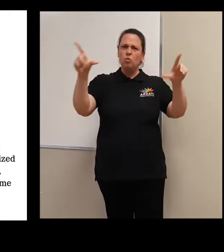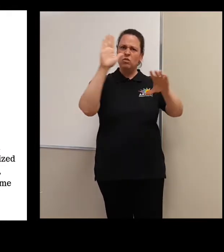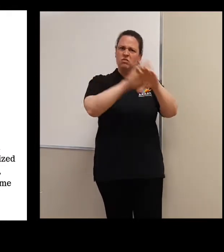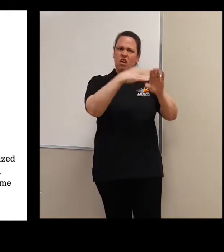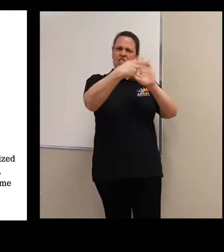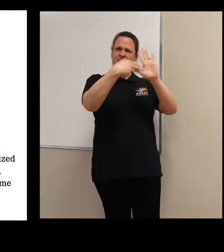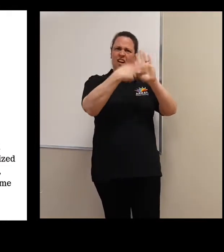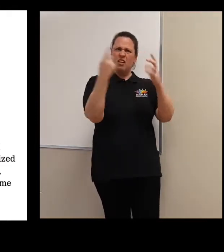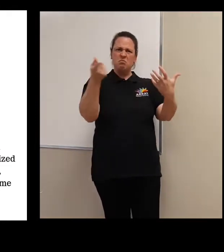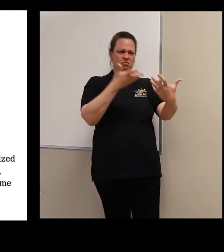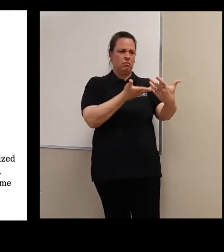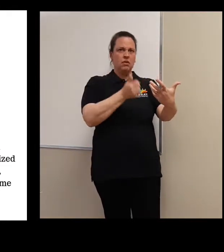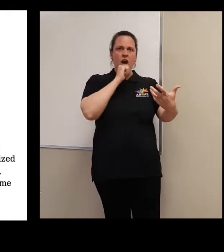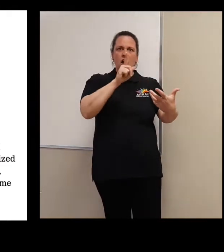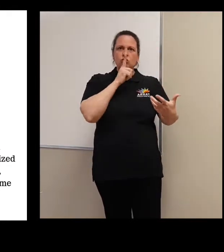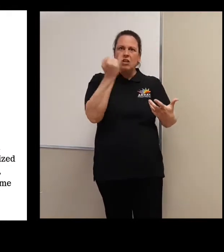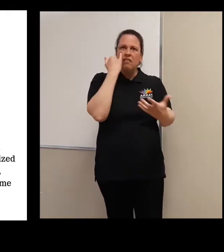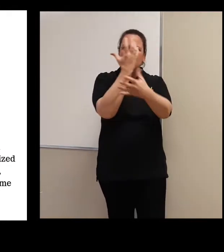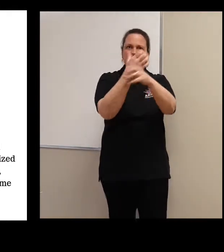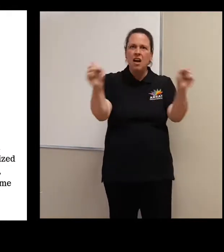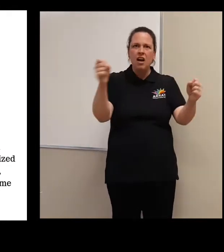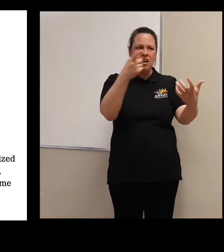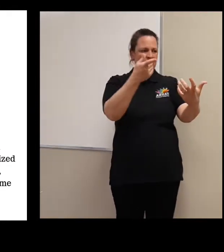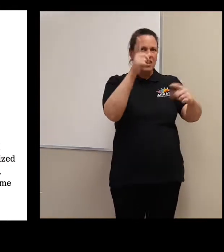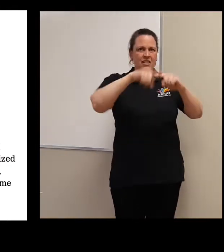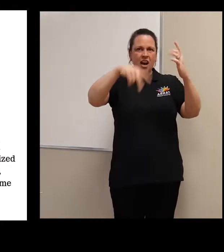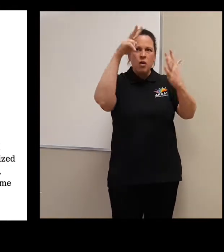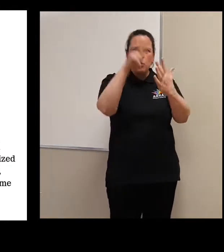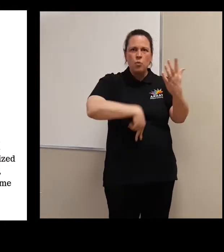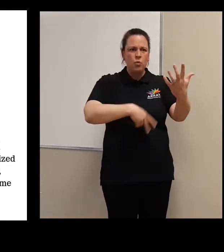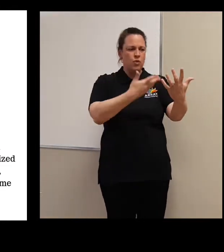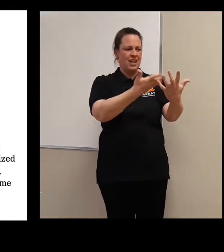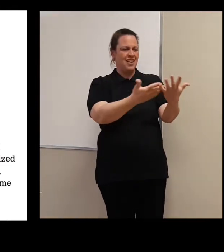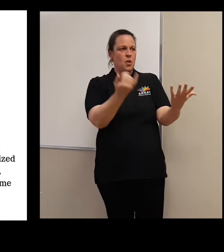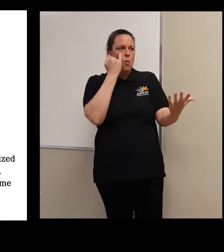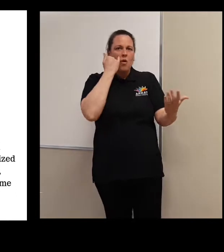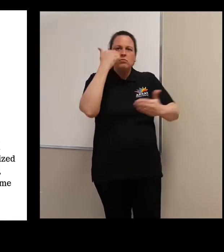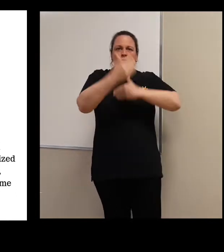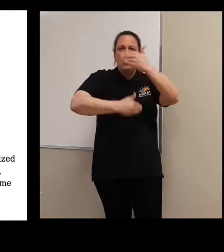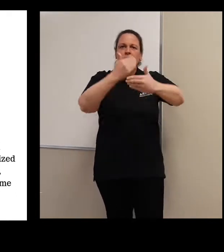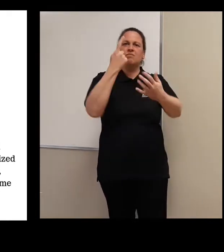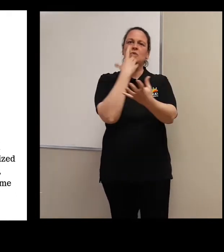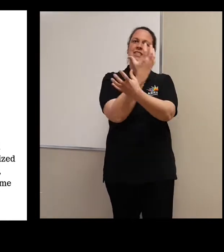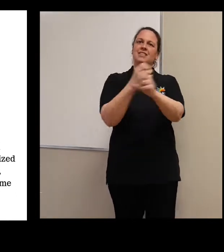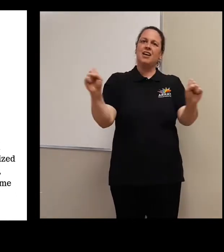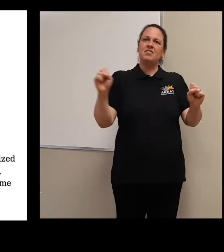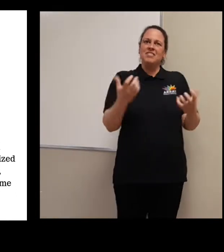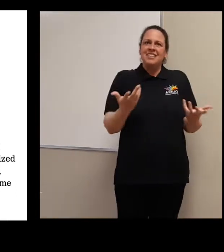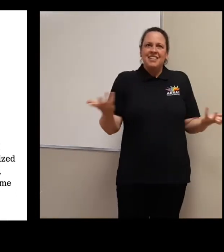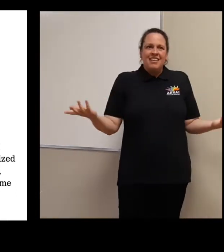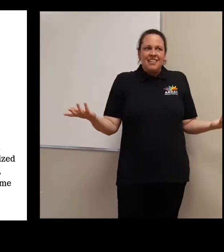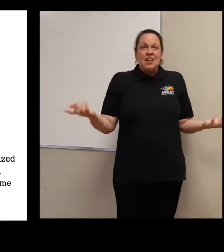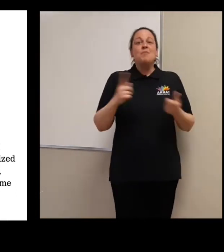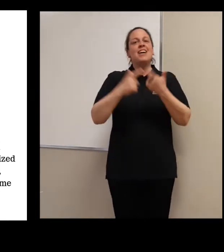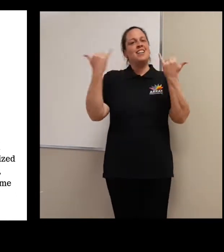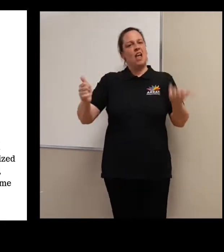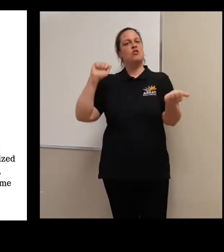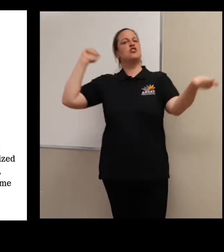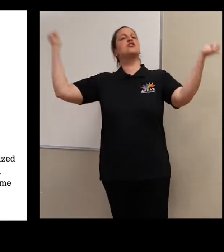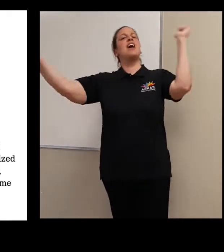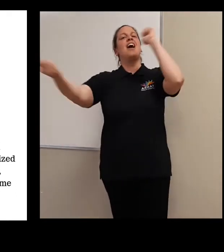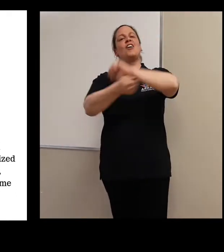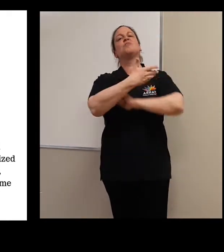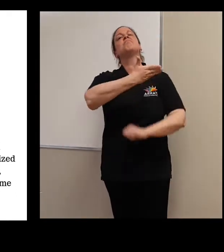or from France and all of the labeling information was different? You couldn't understand it. It wasn't a process to keep